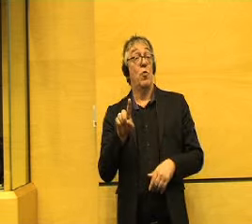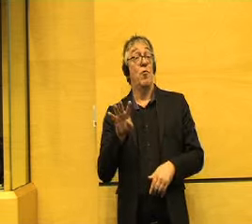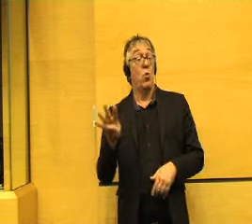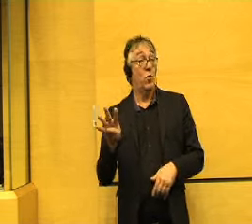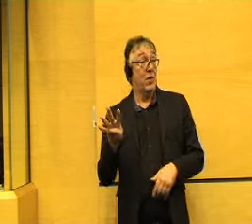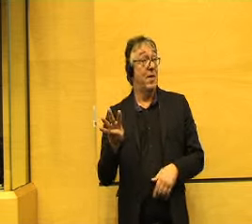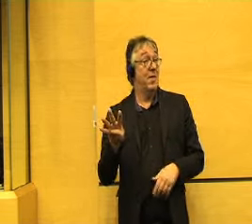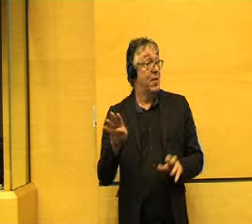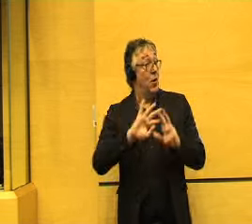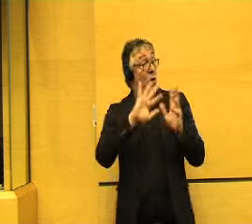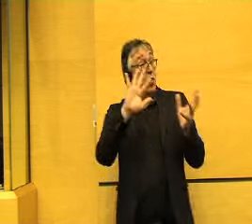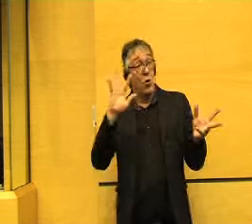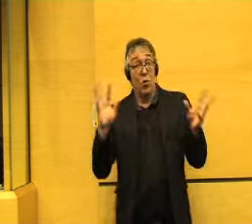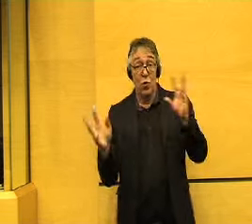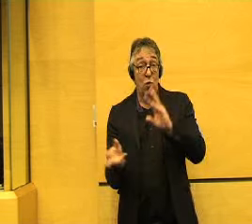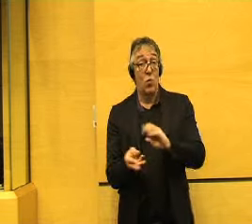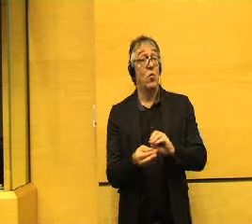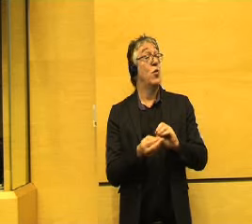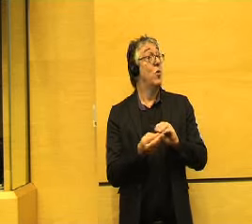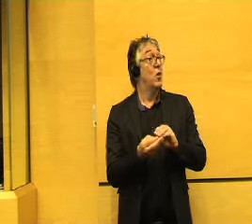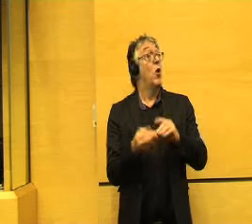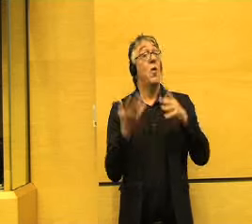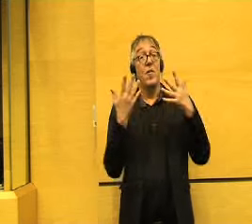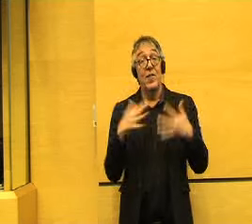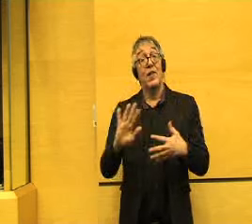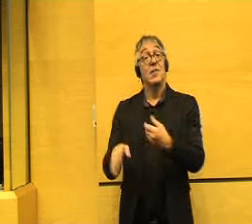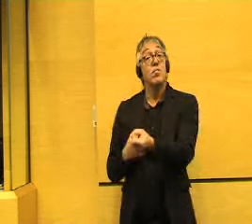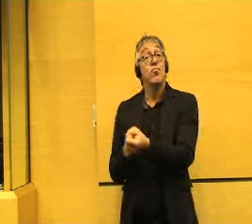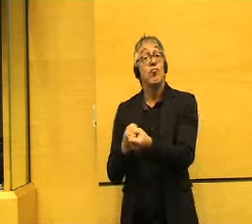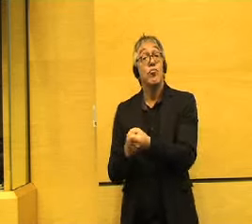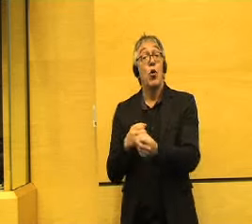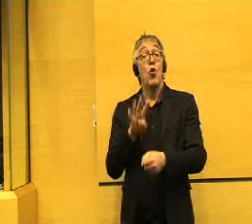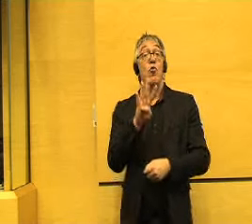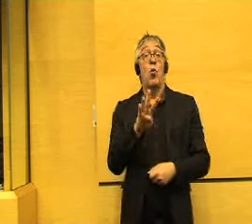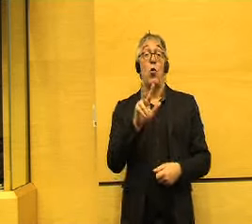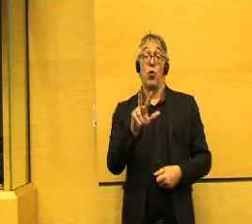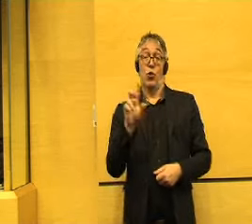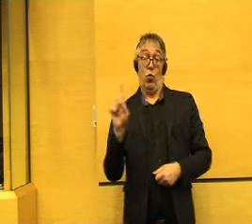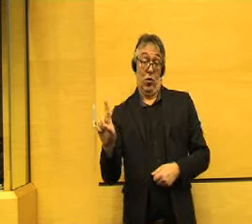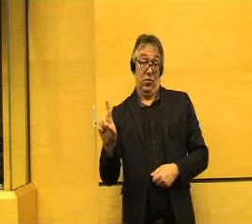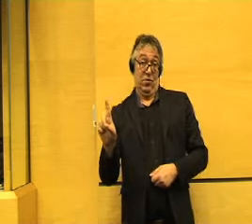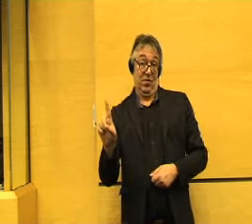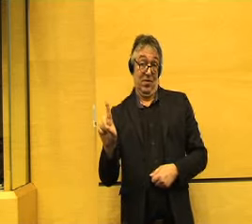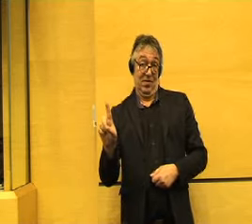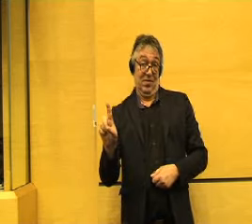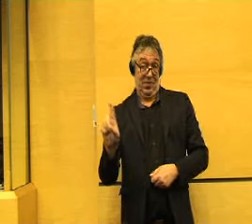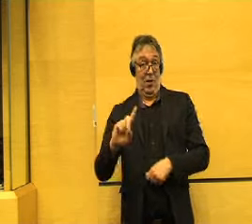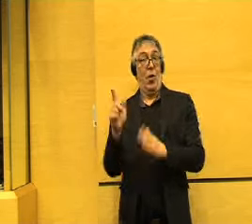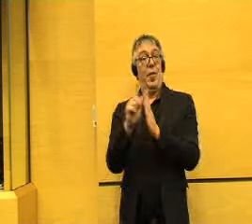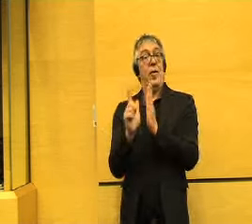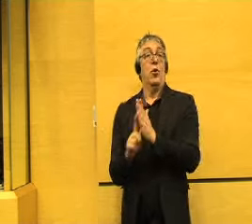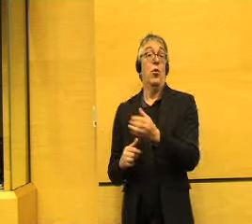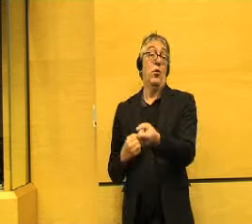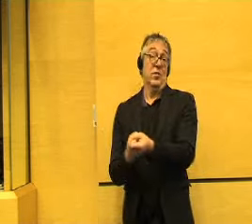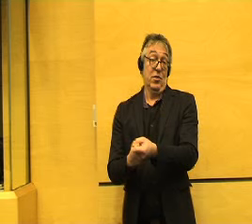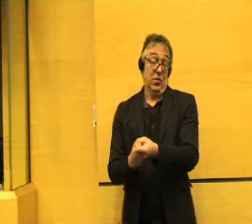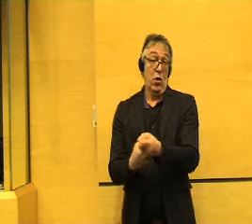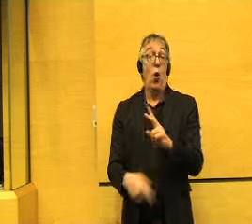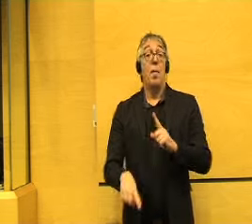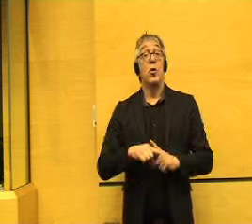been rendered legal assistance, including 239 cases of legal